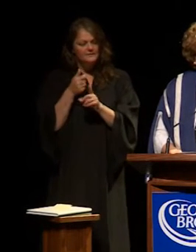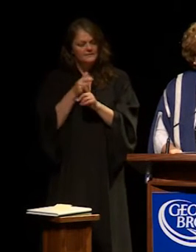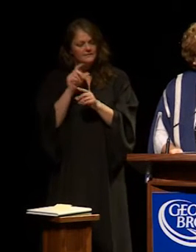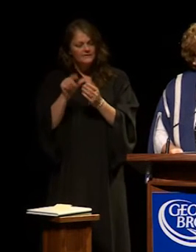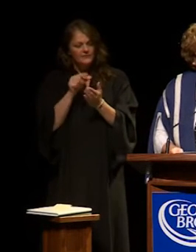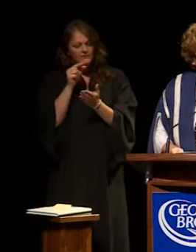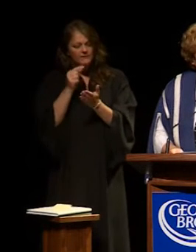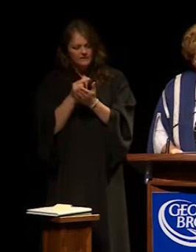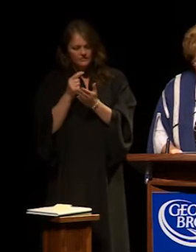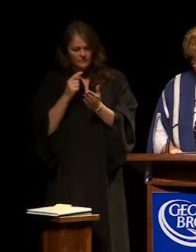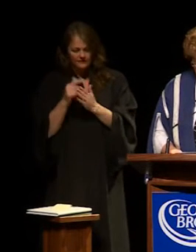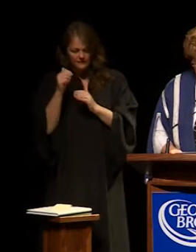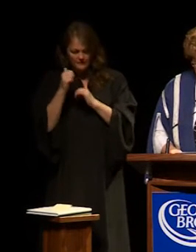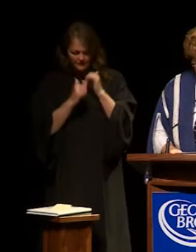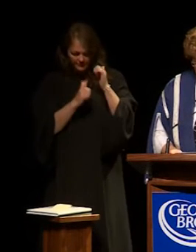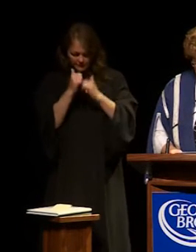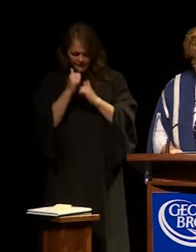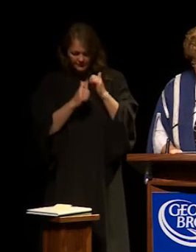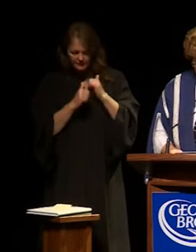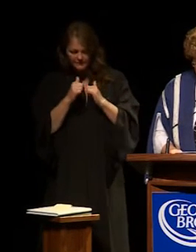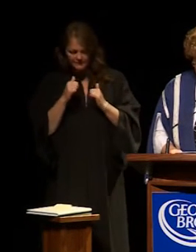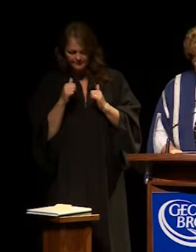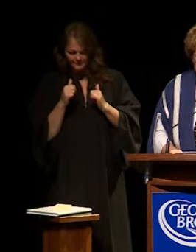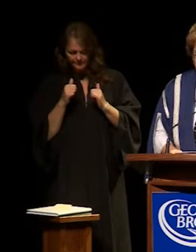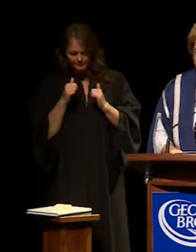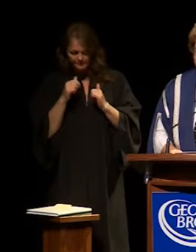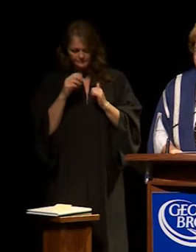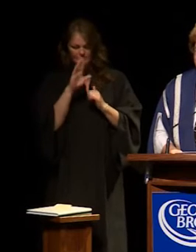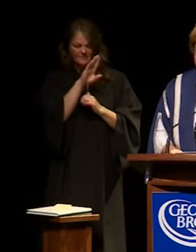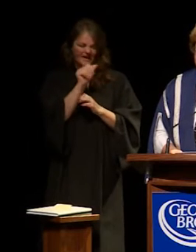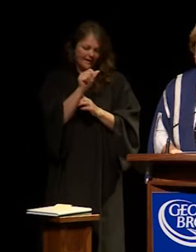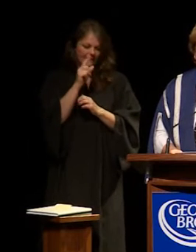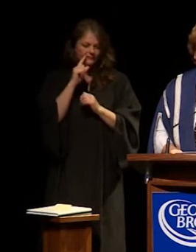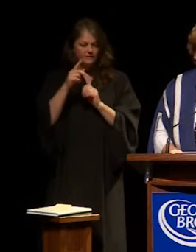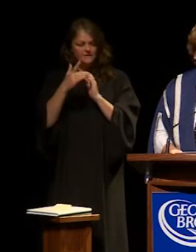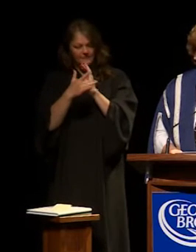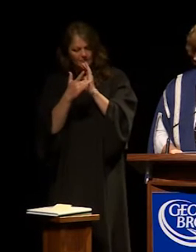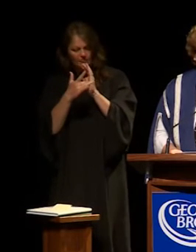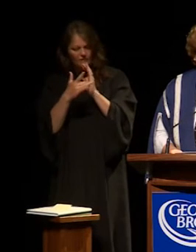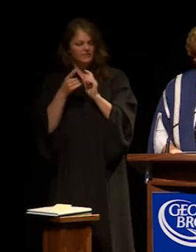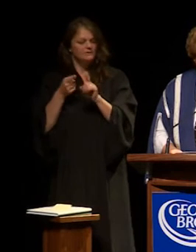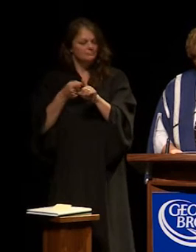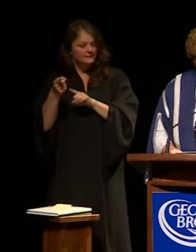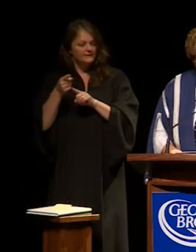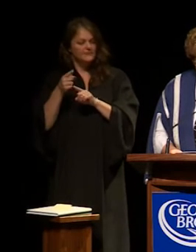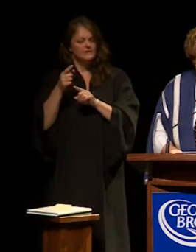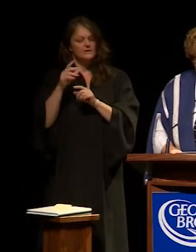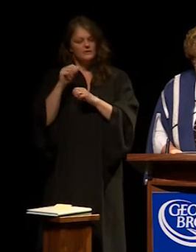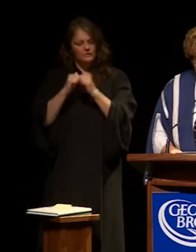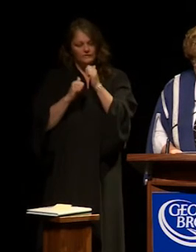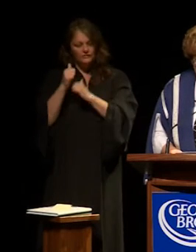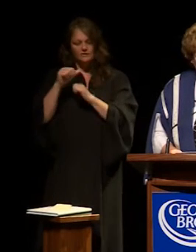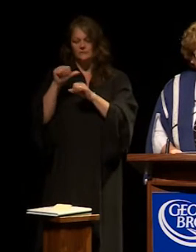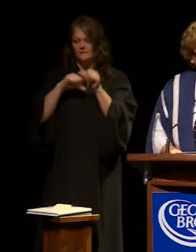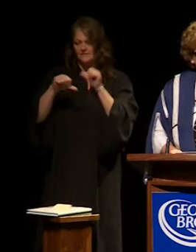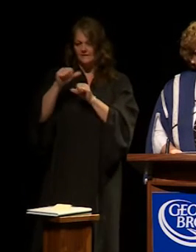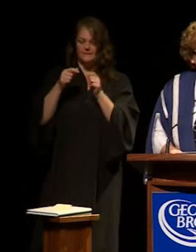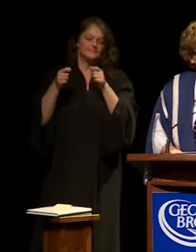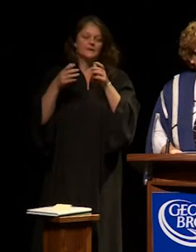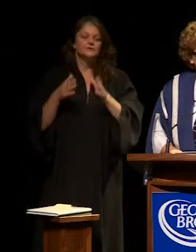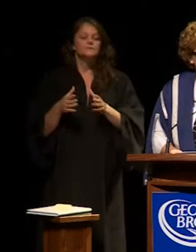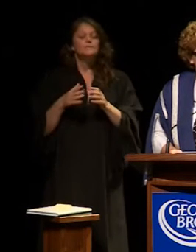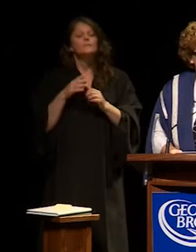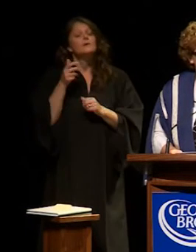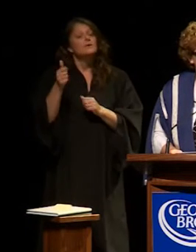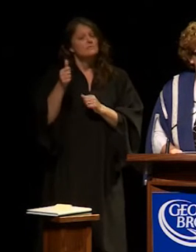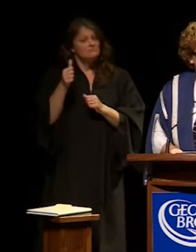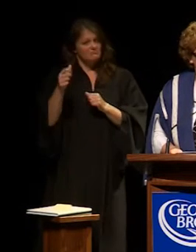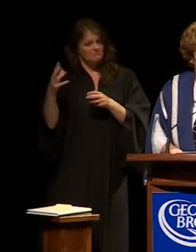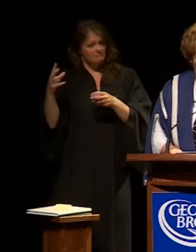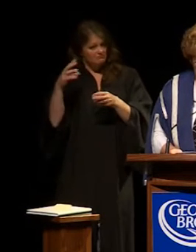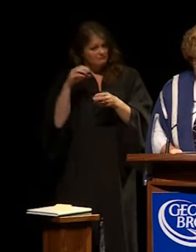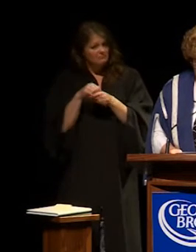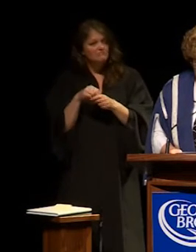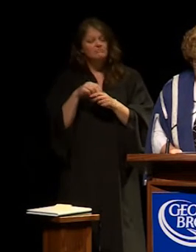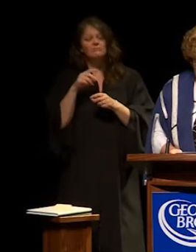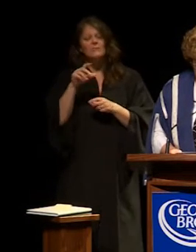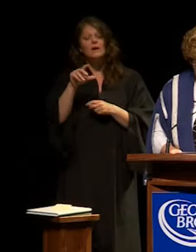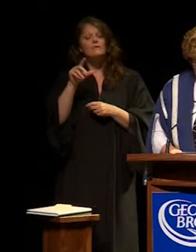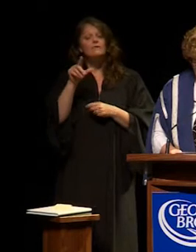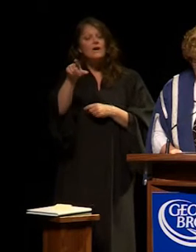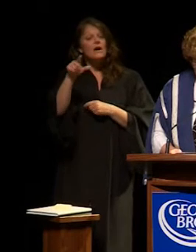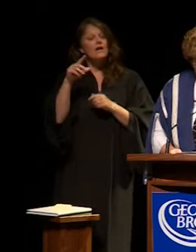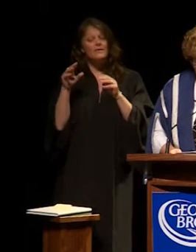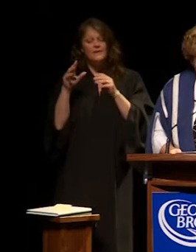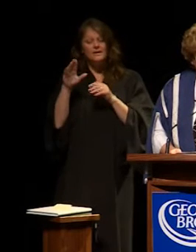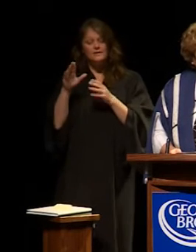a project manager for Gillum Group, he's played a key role in high-profile projects like construction of the Aga Khan